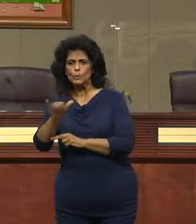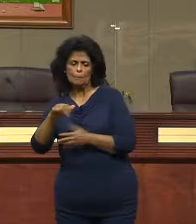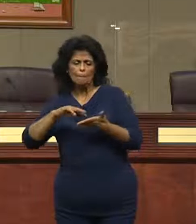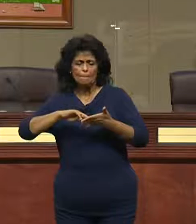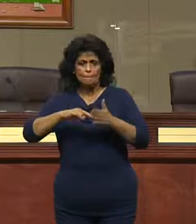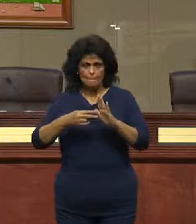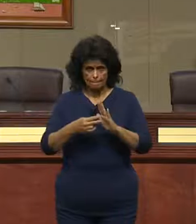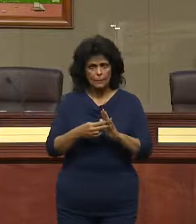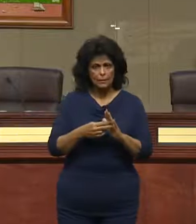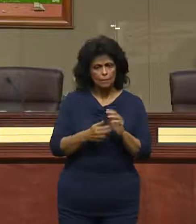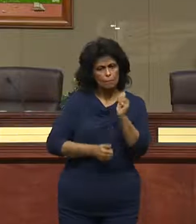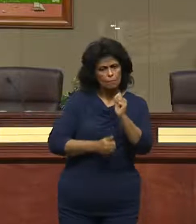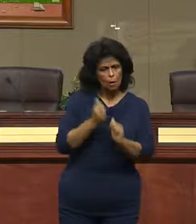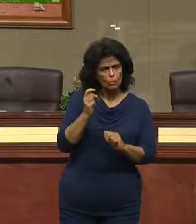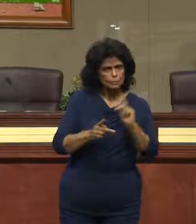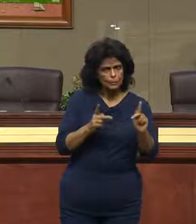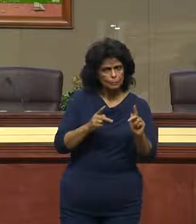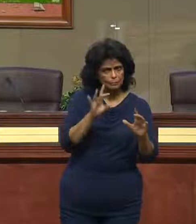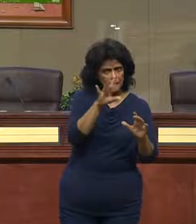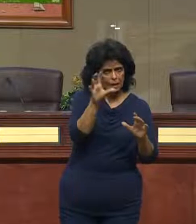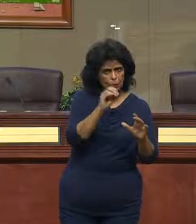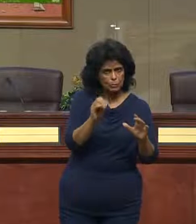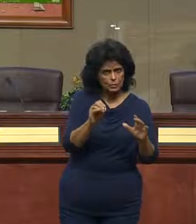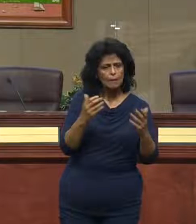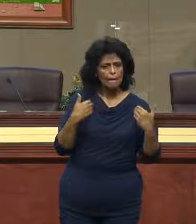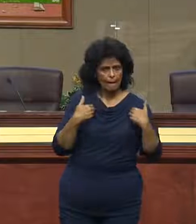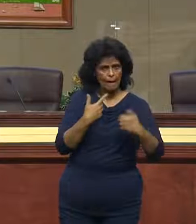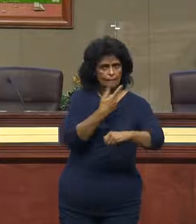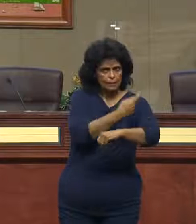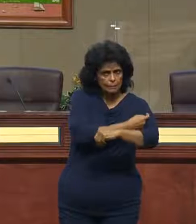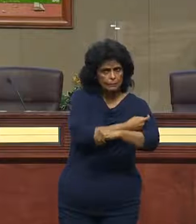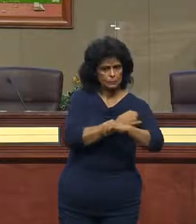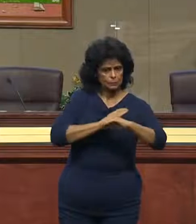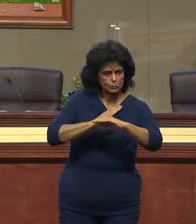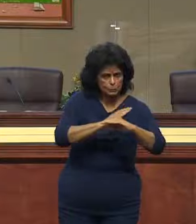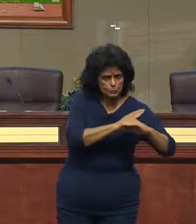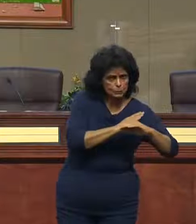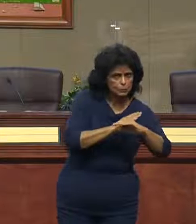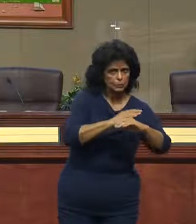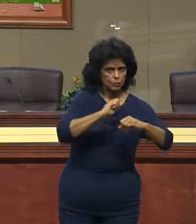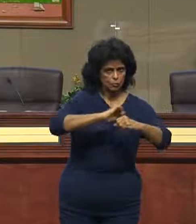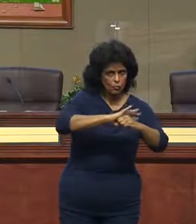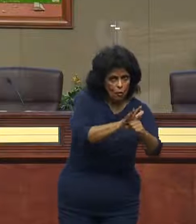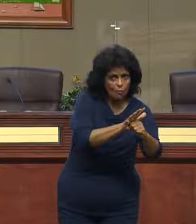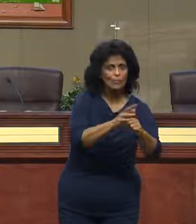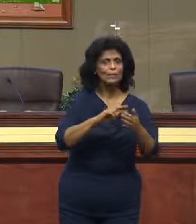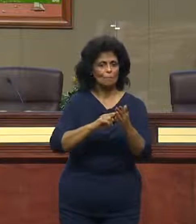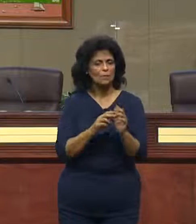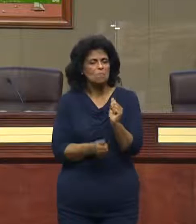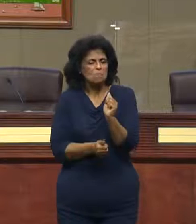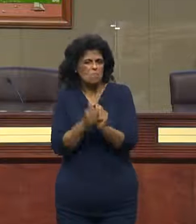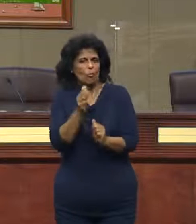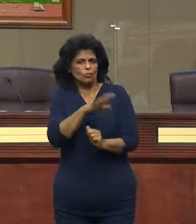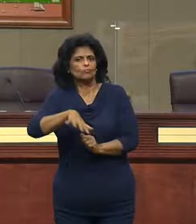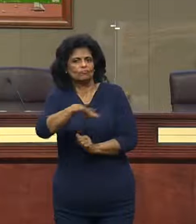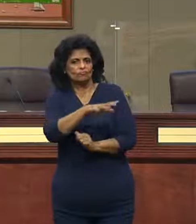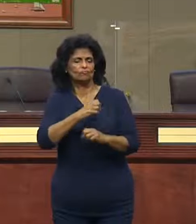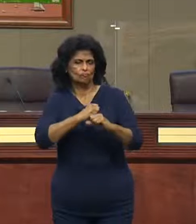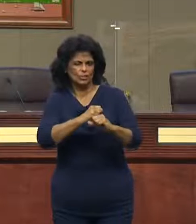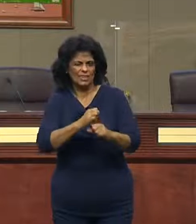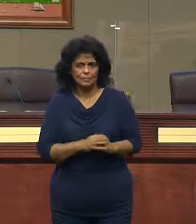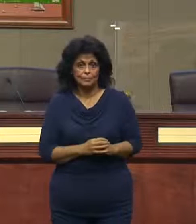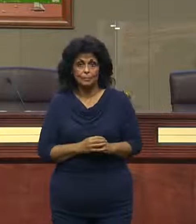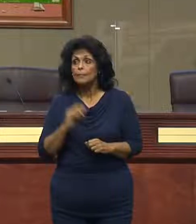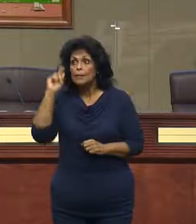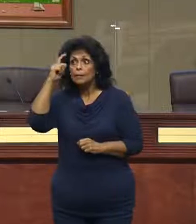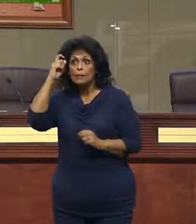population. The governor has signed a new executive order allowing 3 new categories of Florida residents to be eligible for the